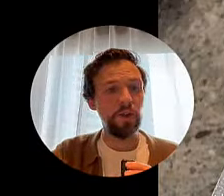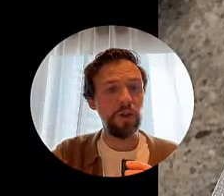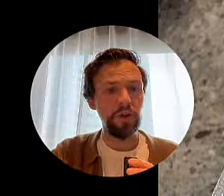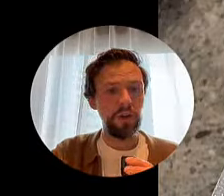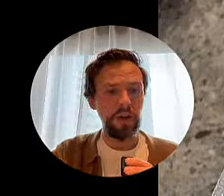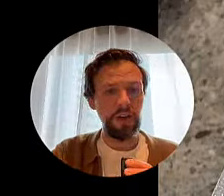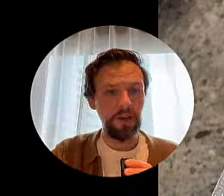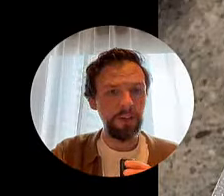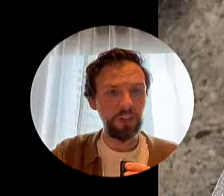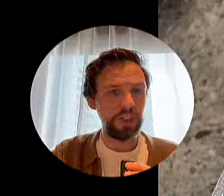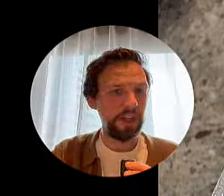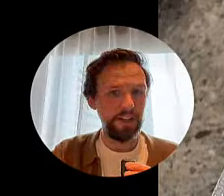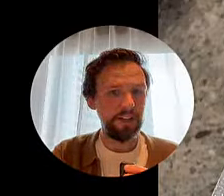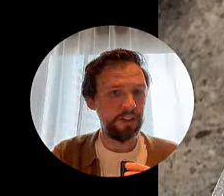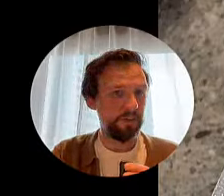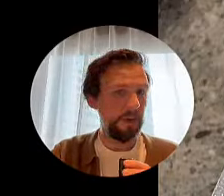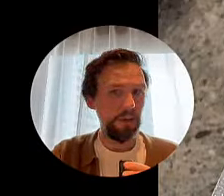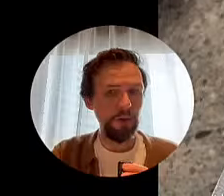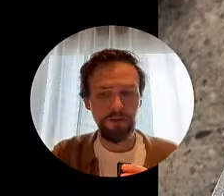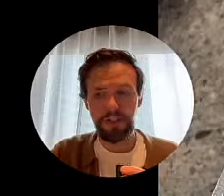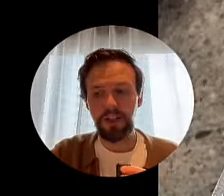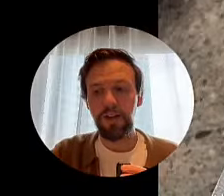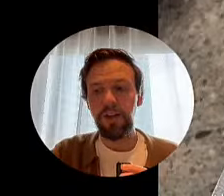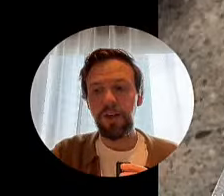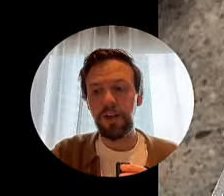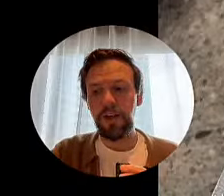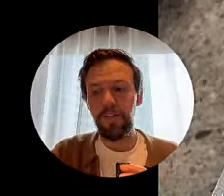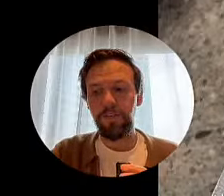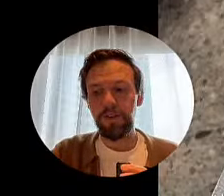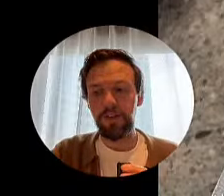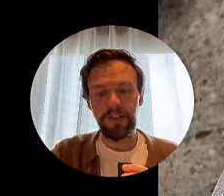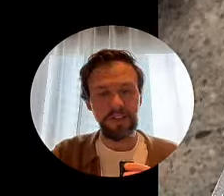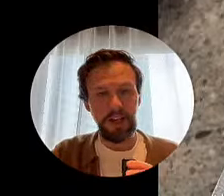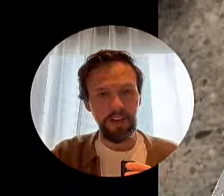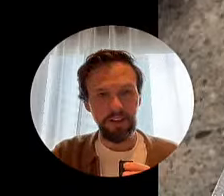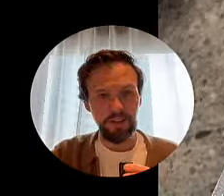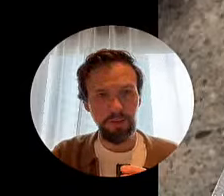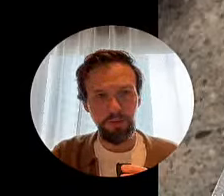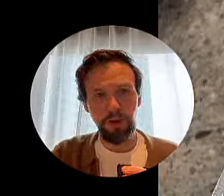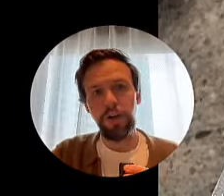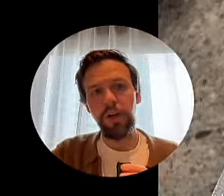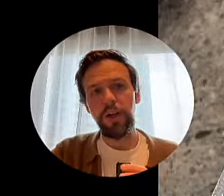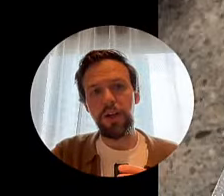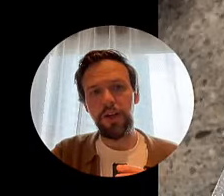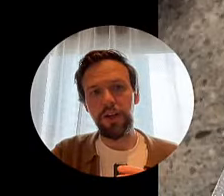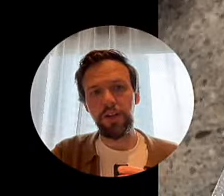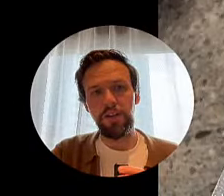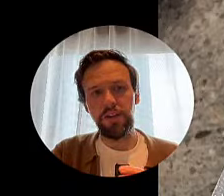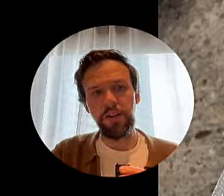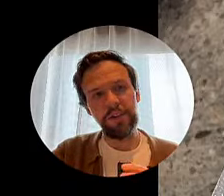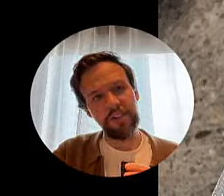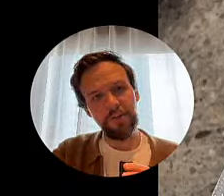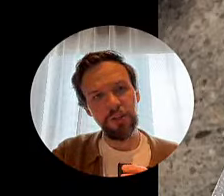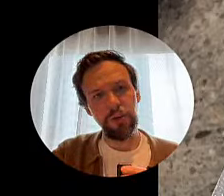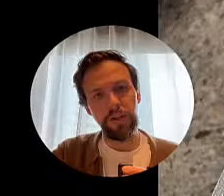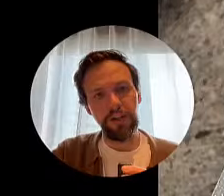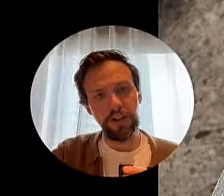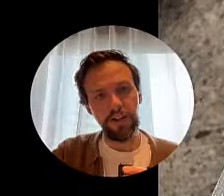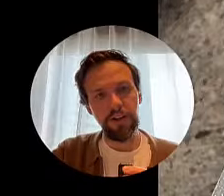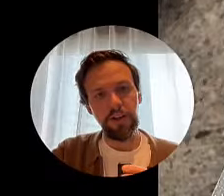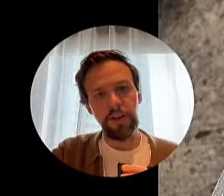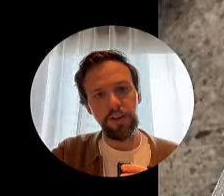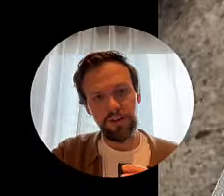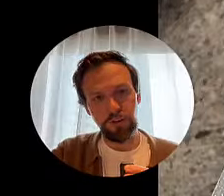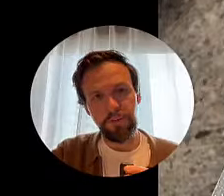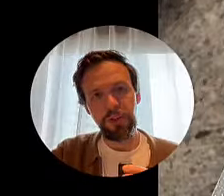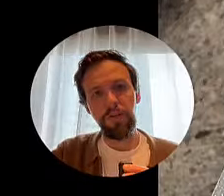I saw an image like this. And maybe you have seen a sign like this before. This gives you a